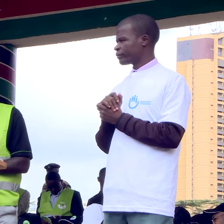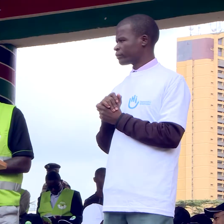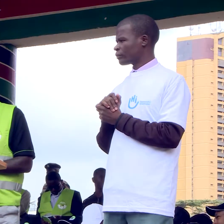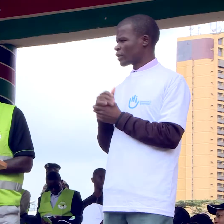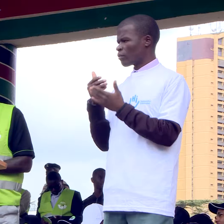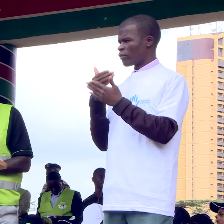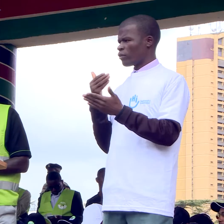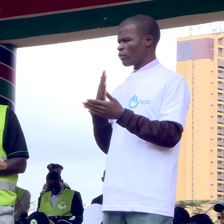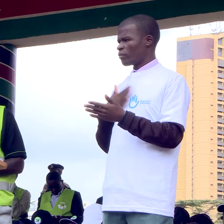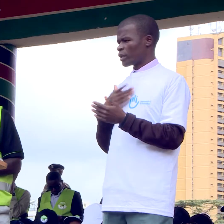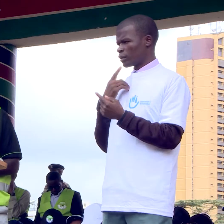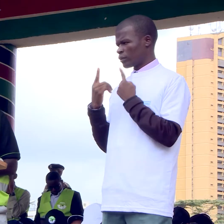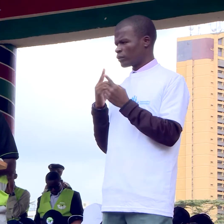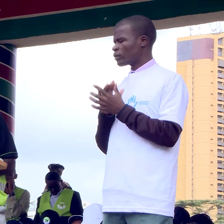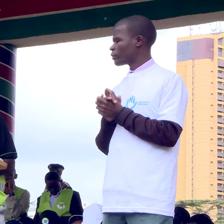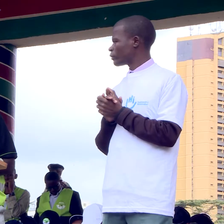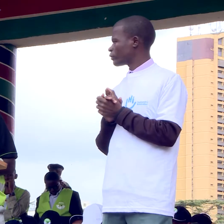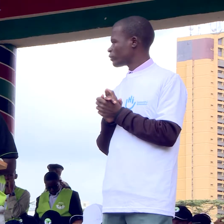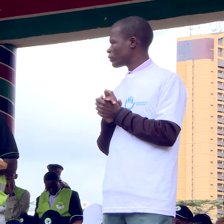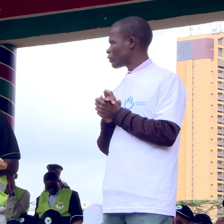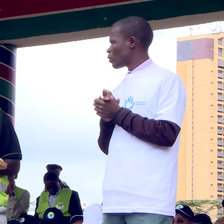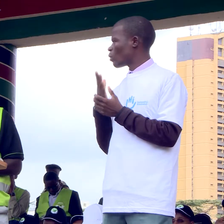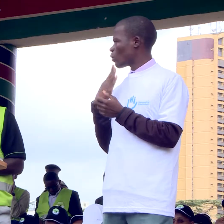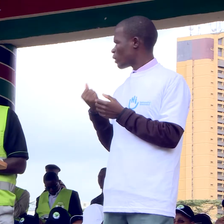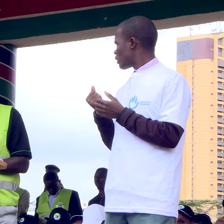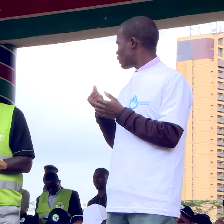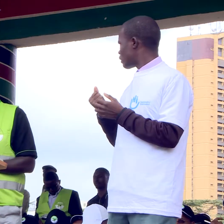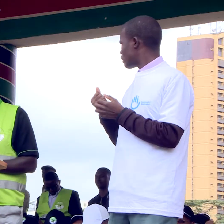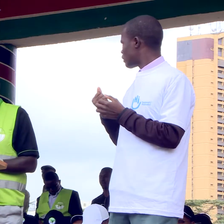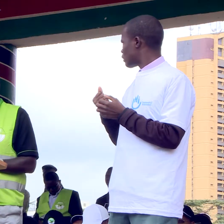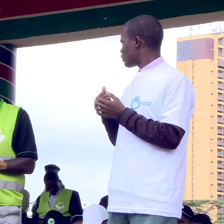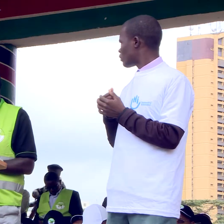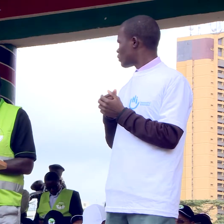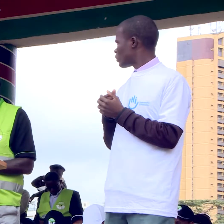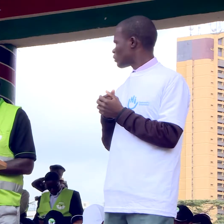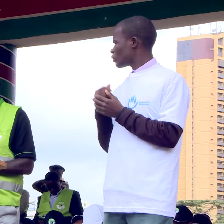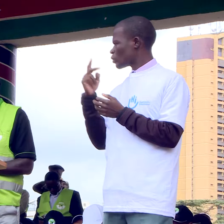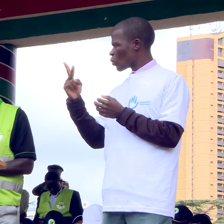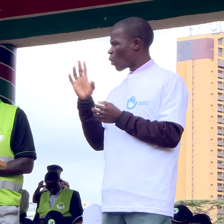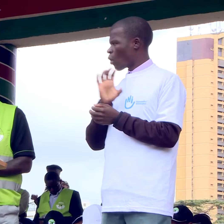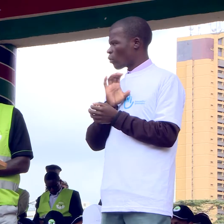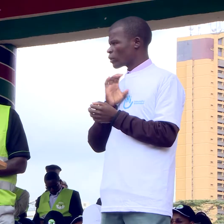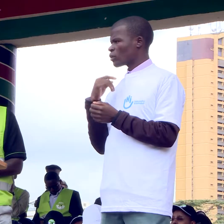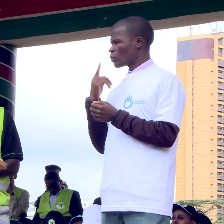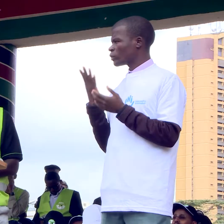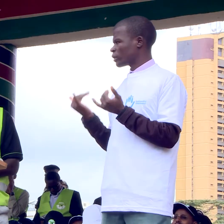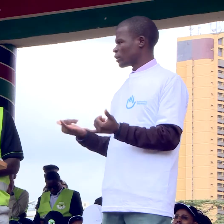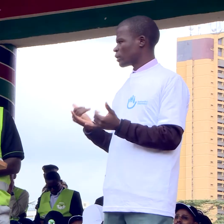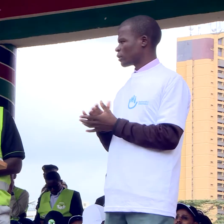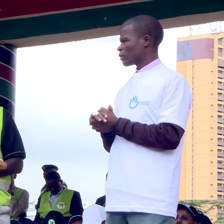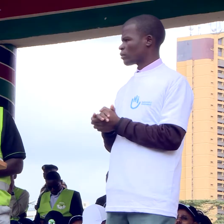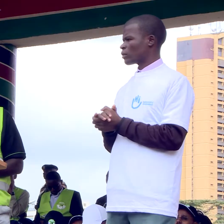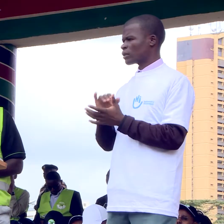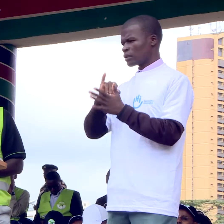Before I make my remarks, I would like to give recognition to the 2 commissioners who are here. They will